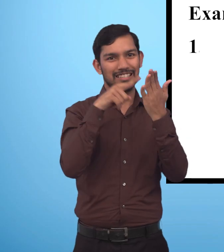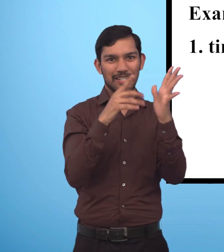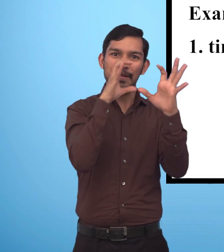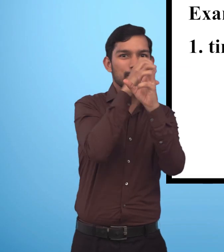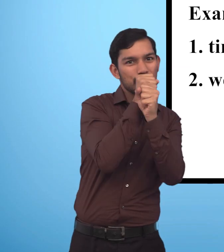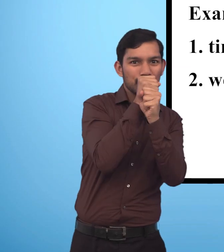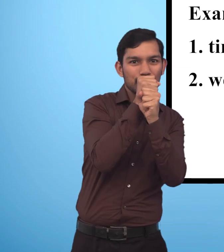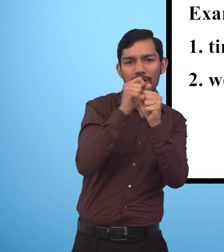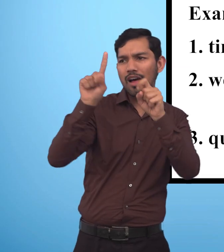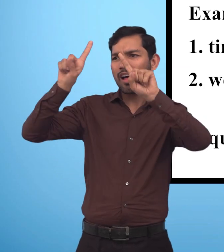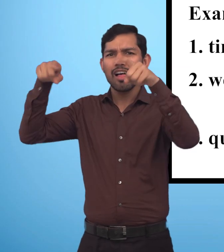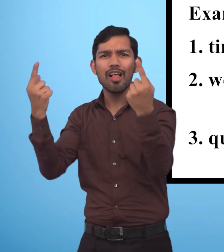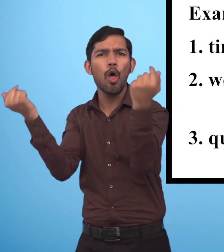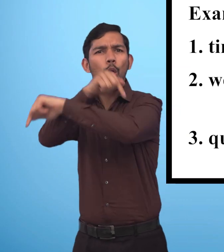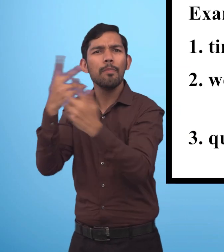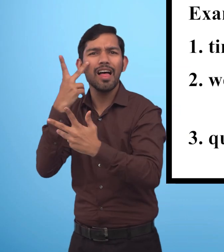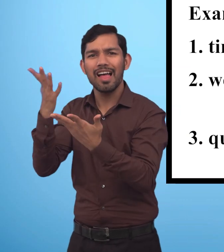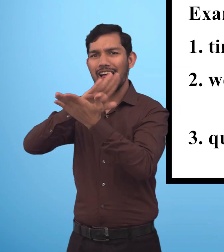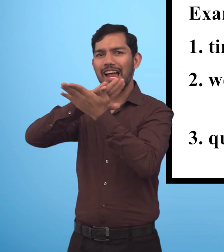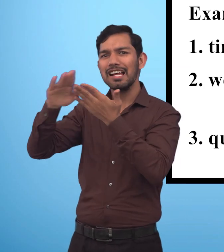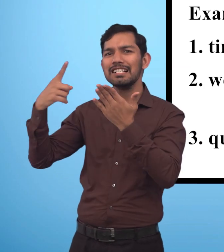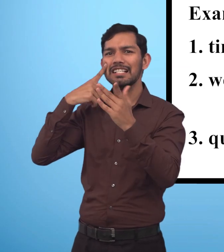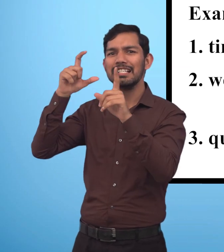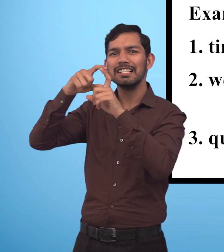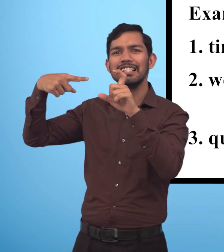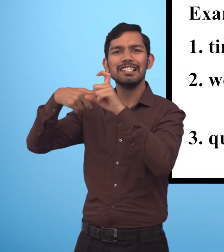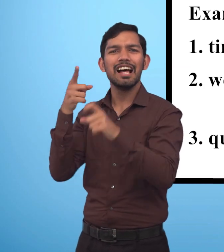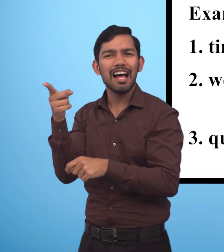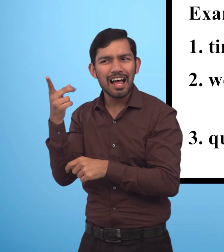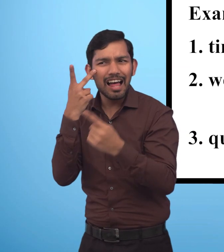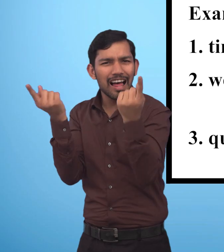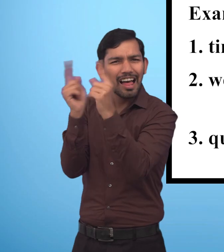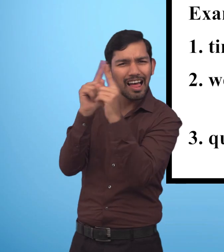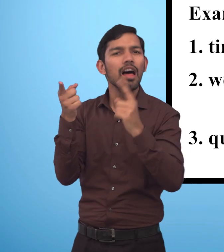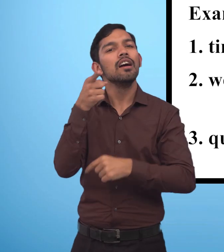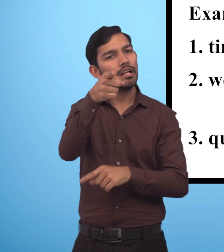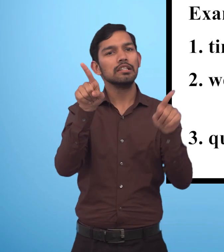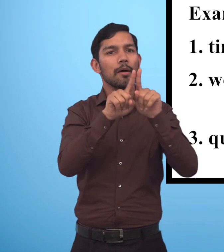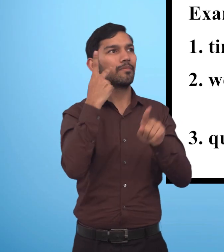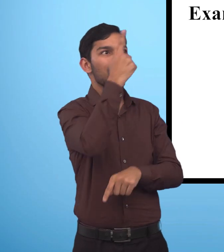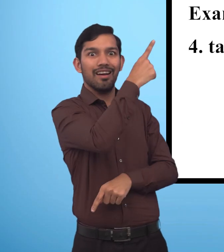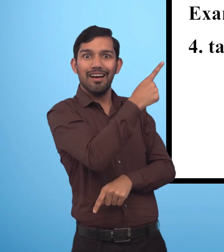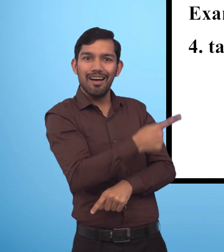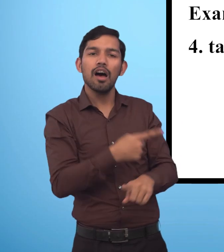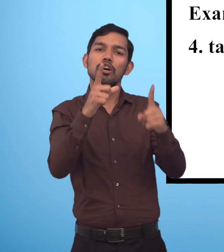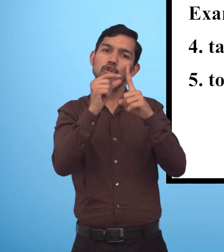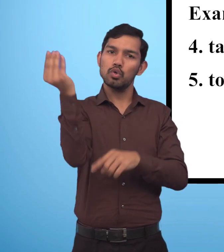EDIH. The correct unscrambled antonym of this word is HIDE, hide.